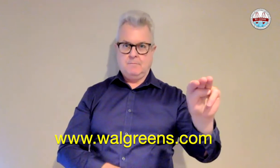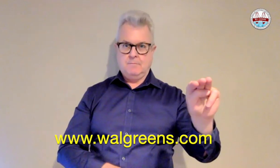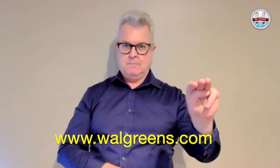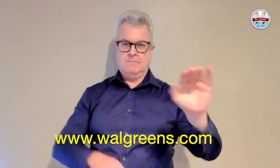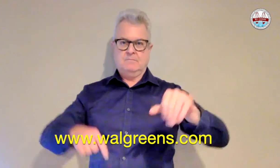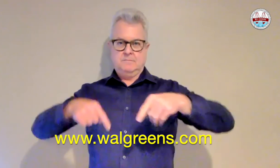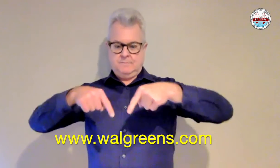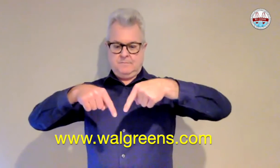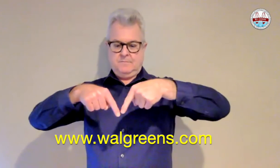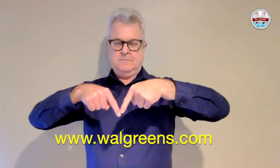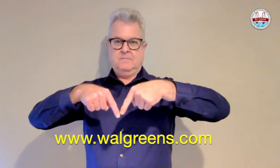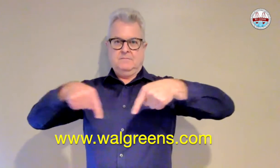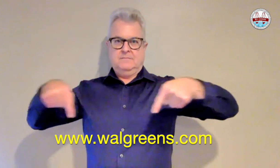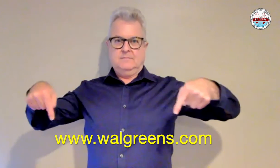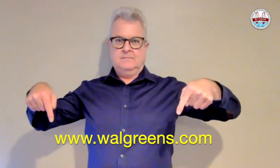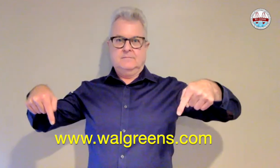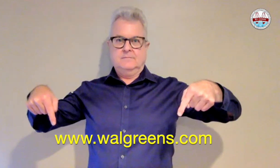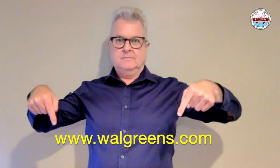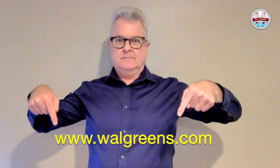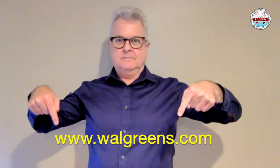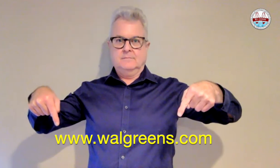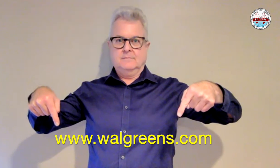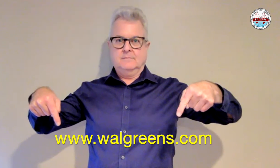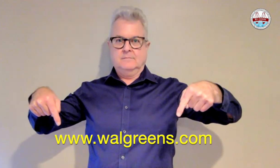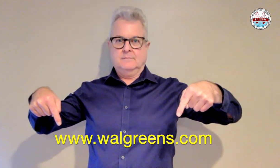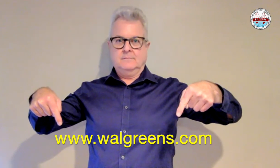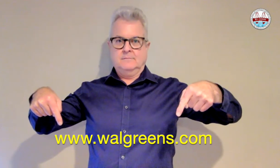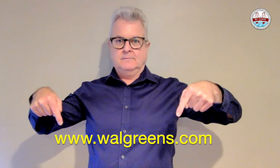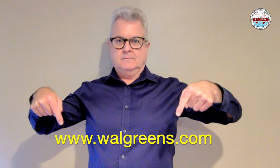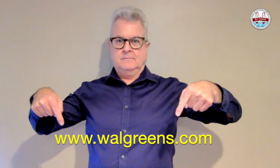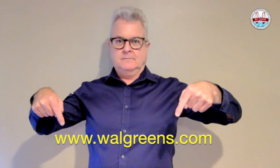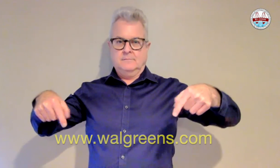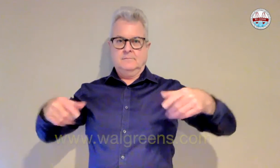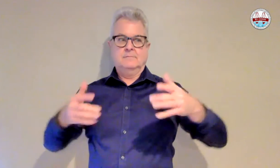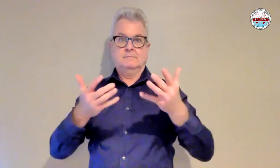www.walgreens.com. The following website is listed below.